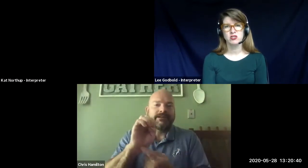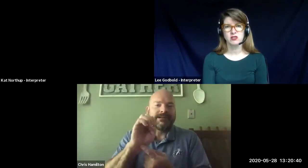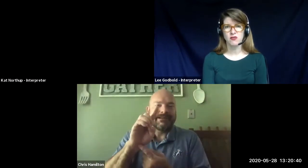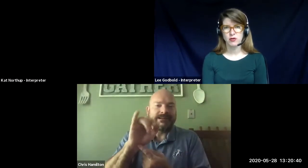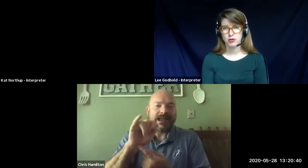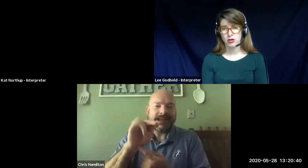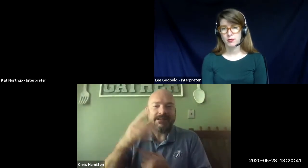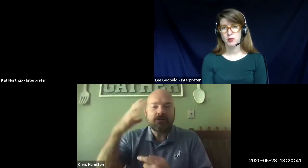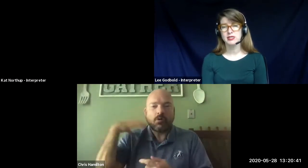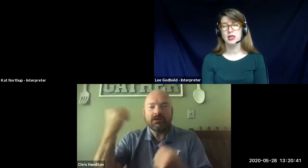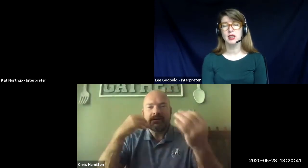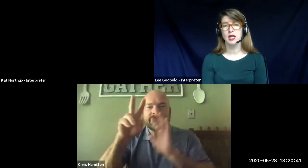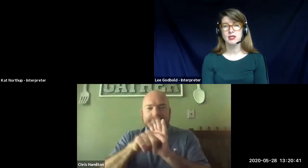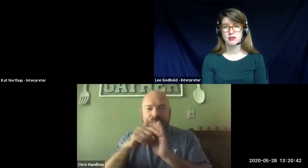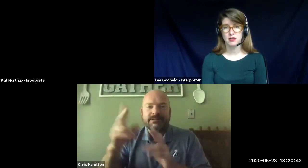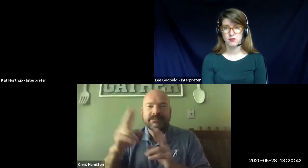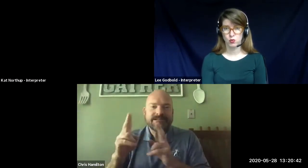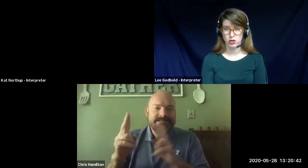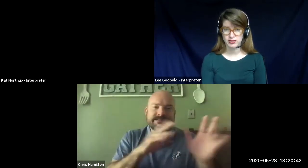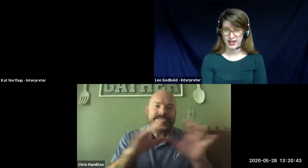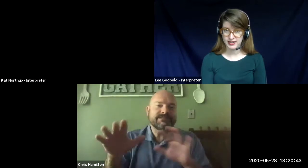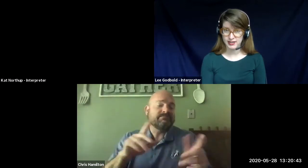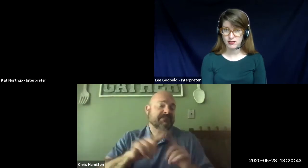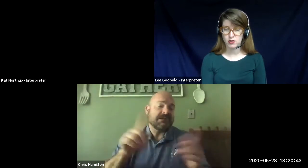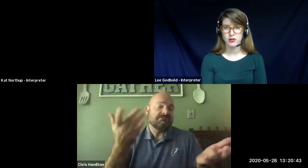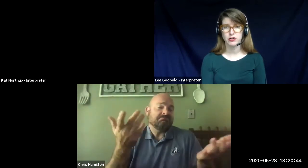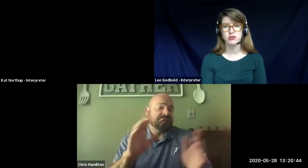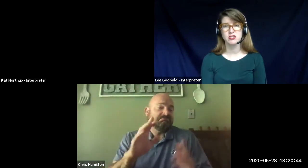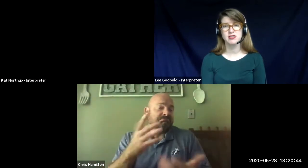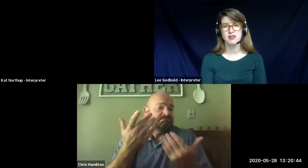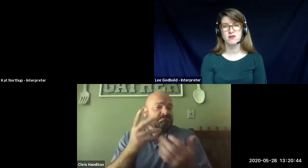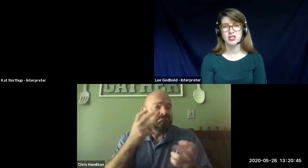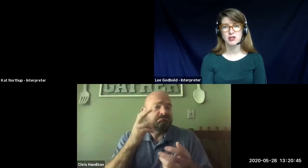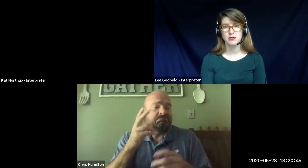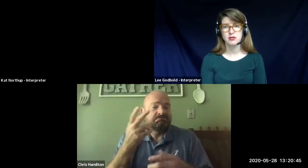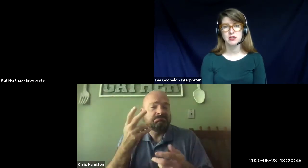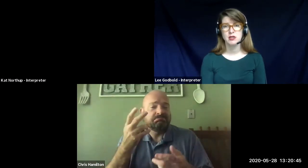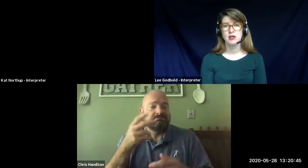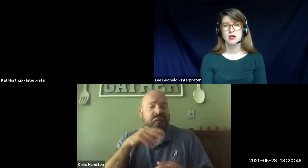is a software program. It was a lot of work to edit it. All of our coaches send videos,